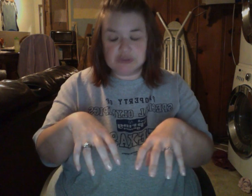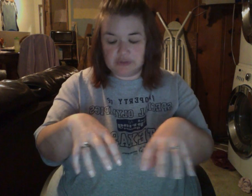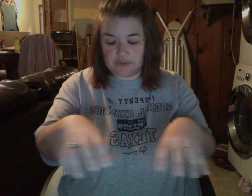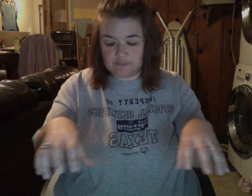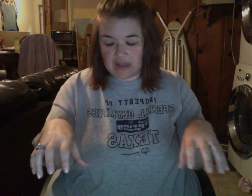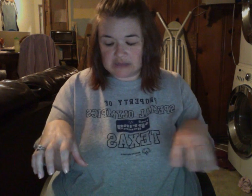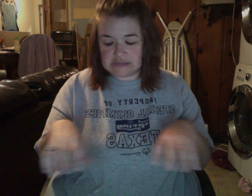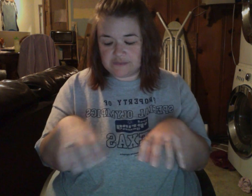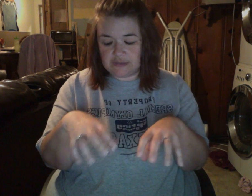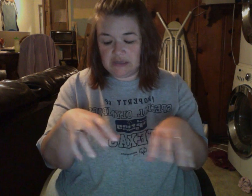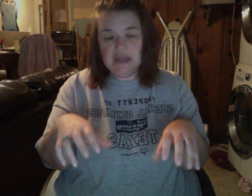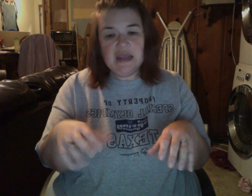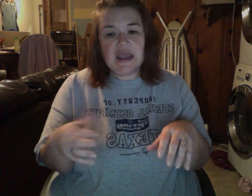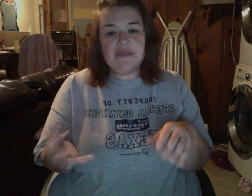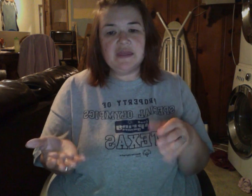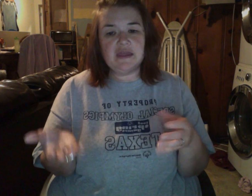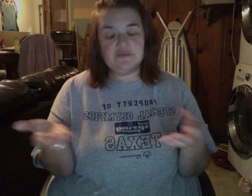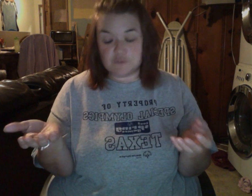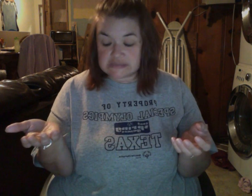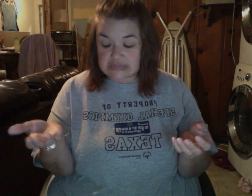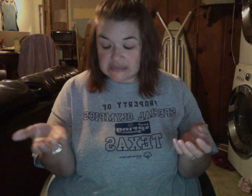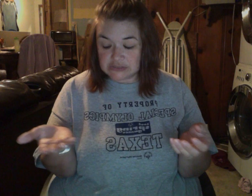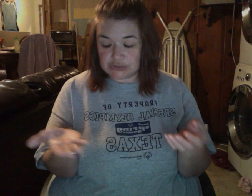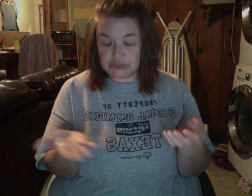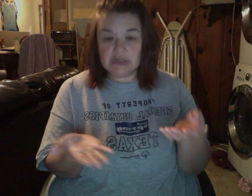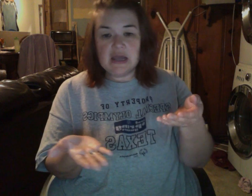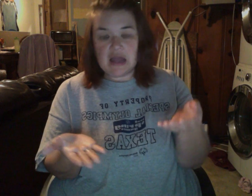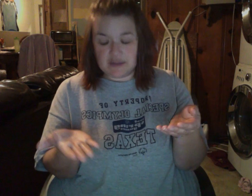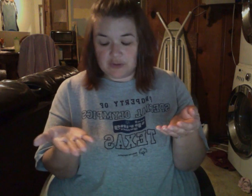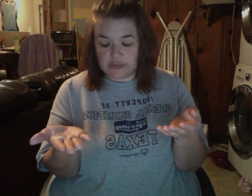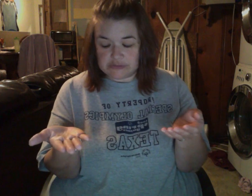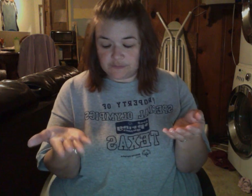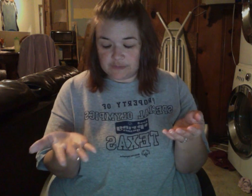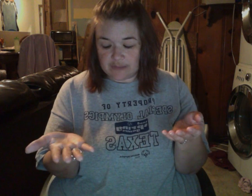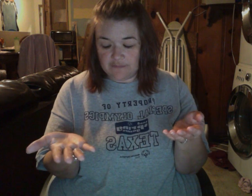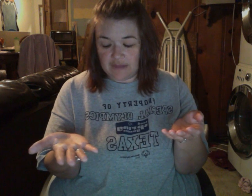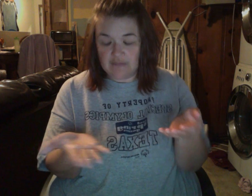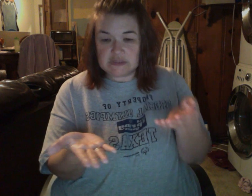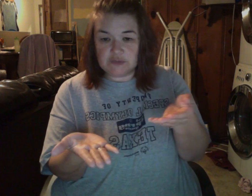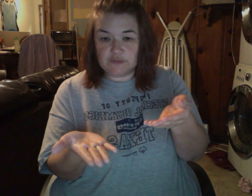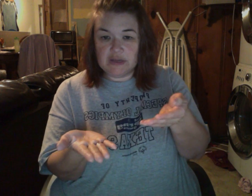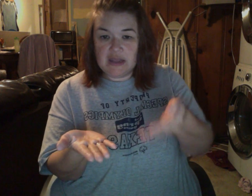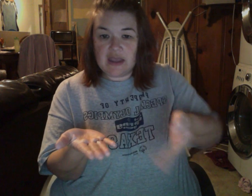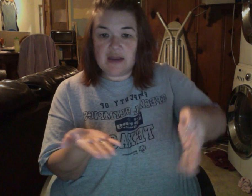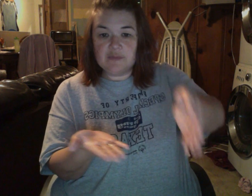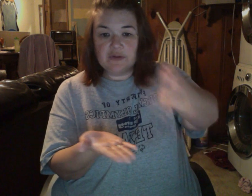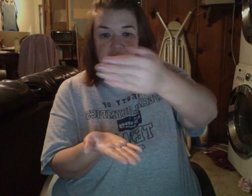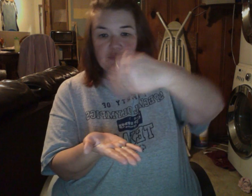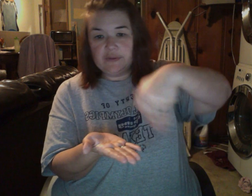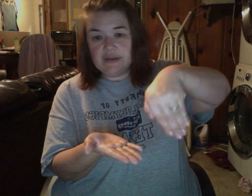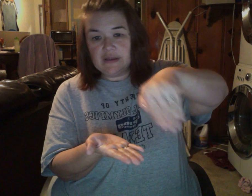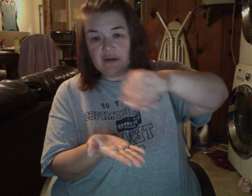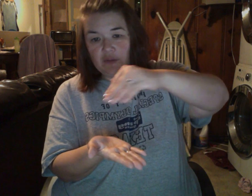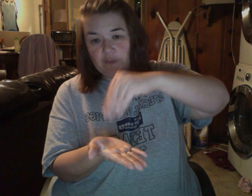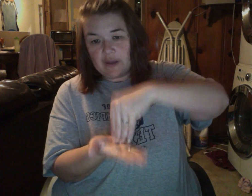circular. Activity. And then for center, I'm going to flip my 5s over, and I'm going to bring it around